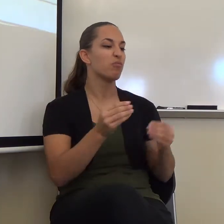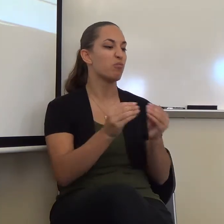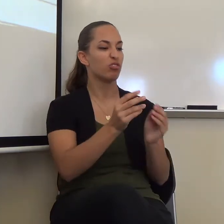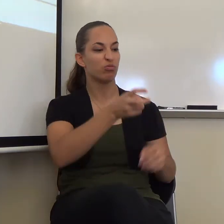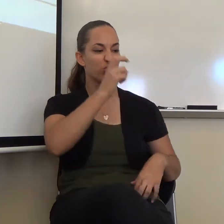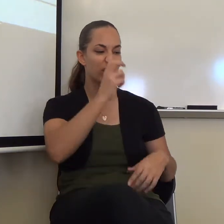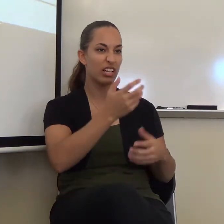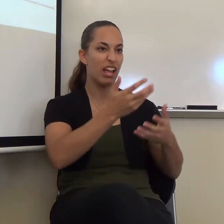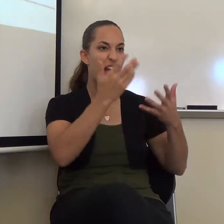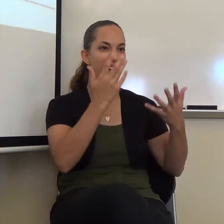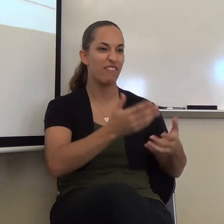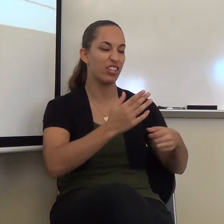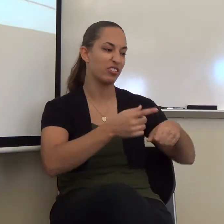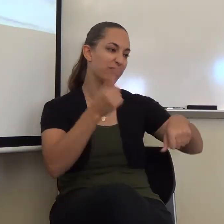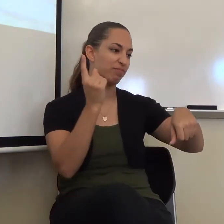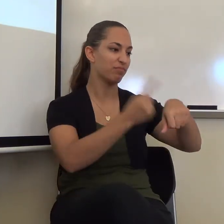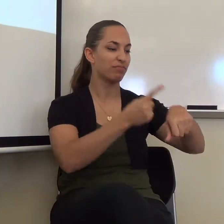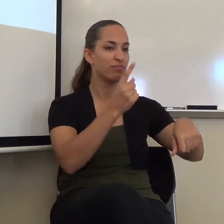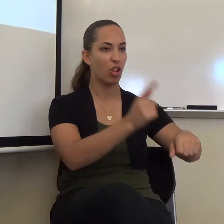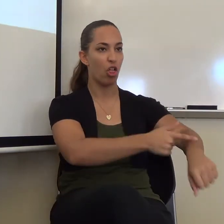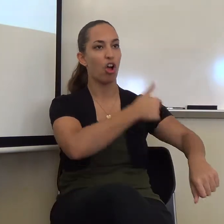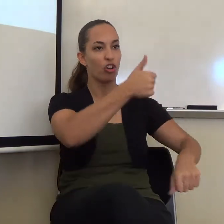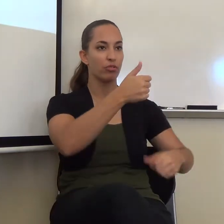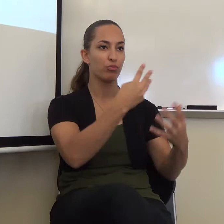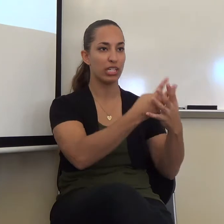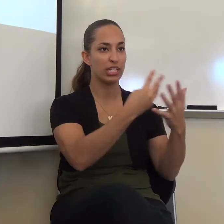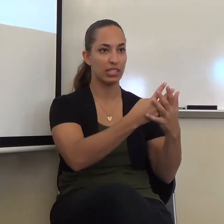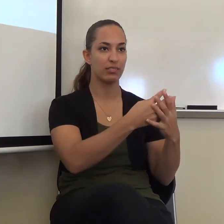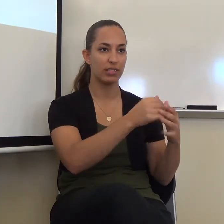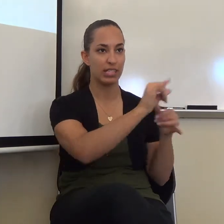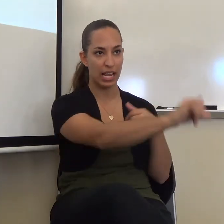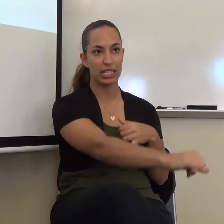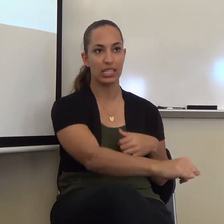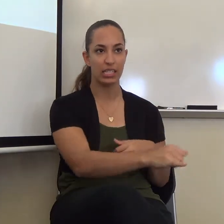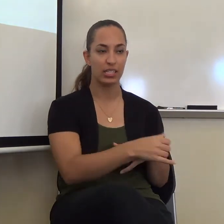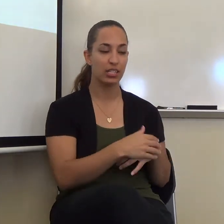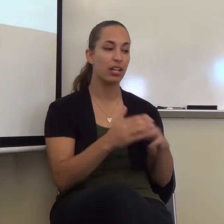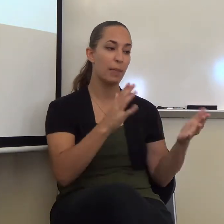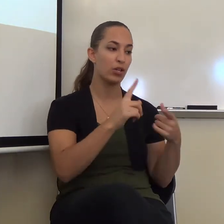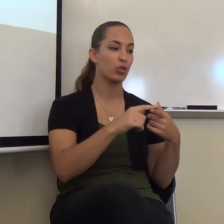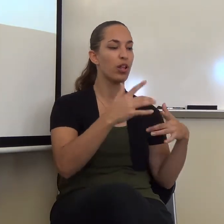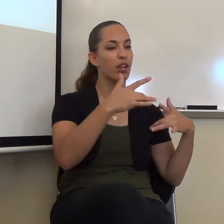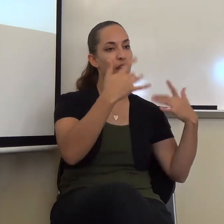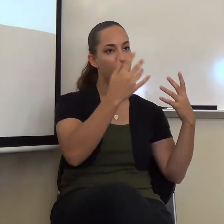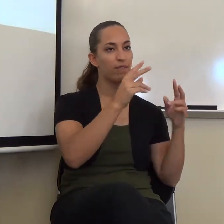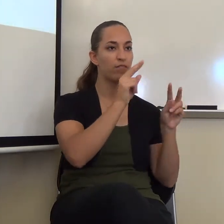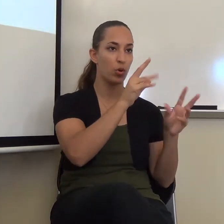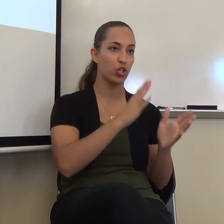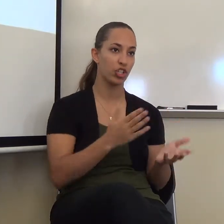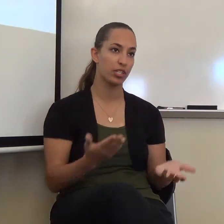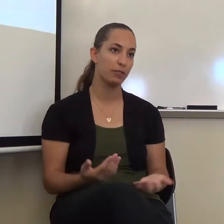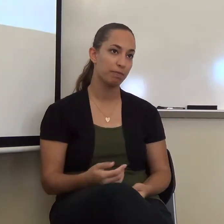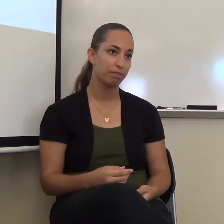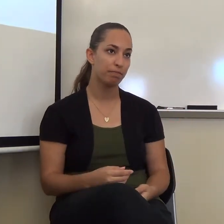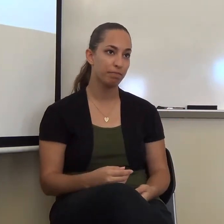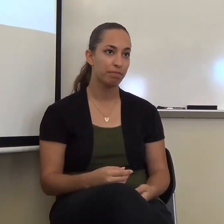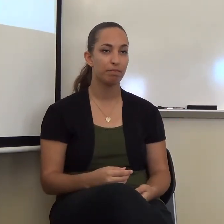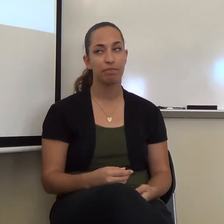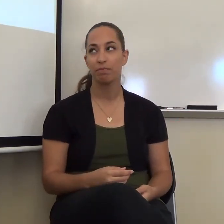that all in there. So to say they have different views is one way to put that, stop that from getting too long. Does